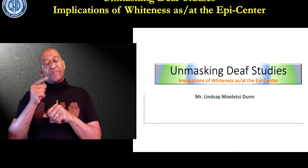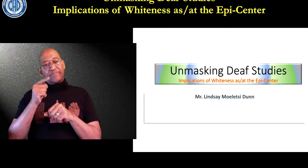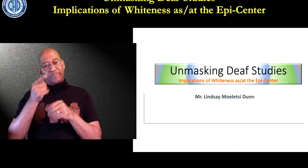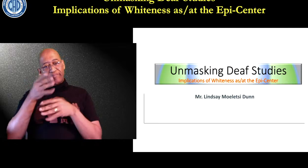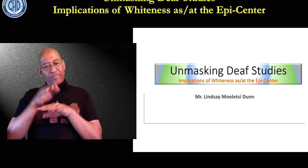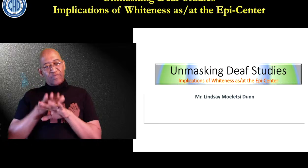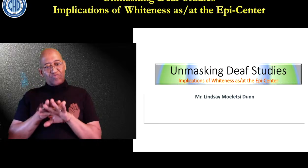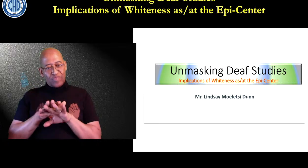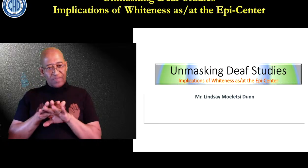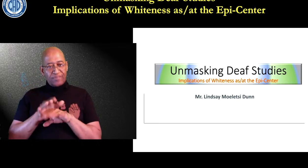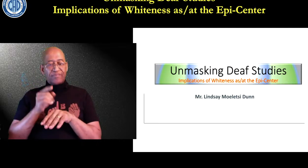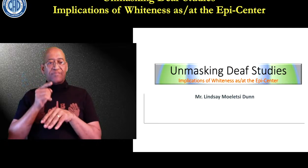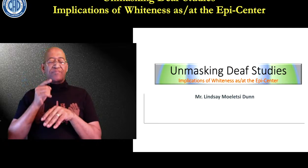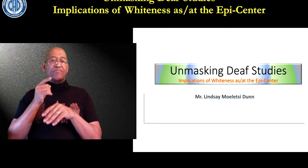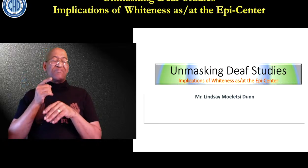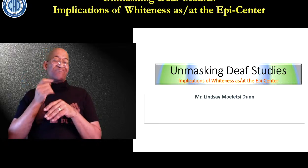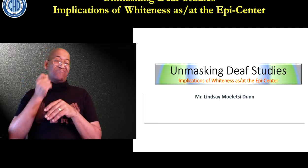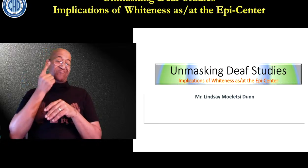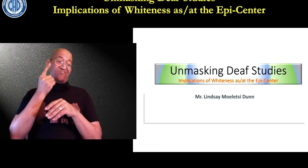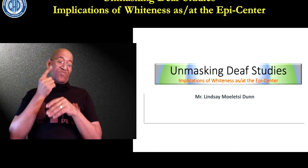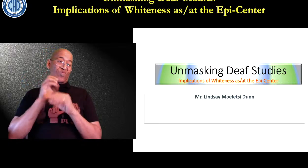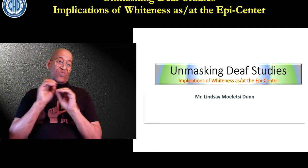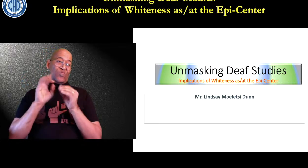I went to deaf schools,